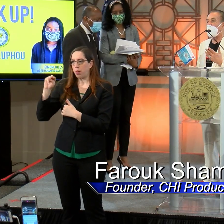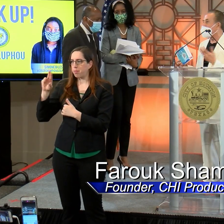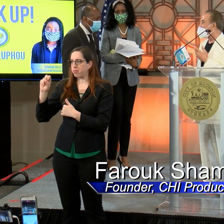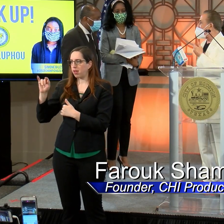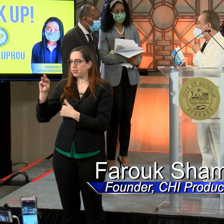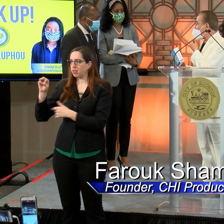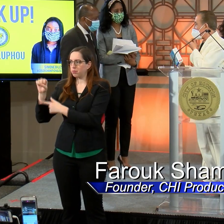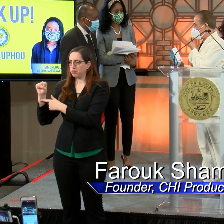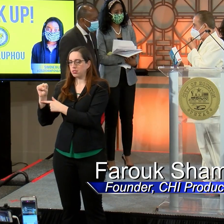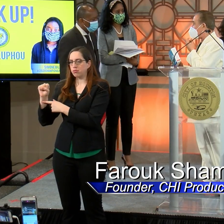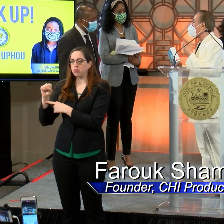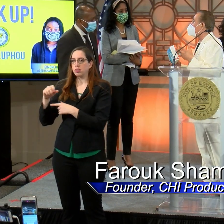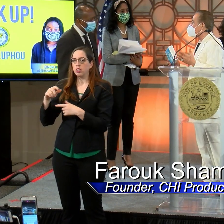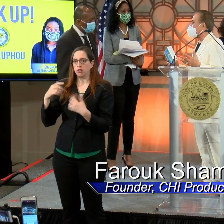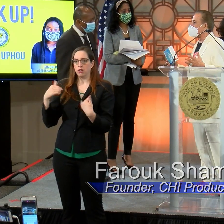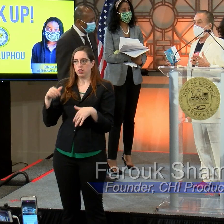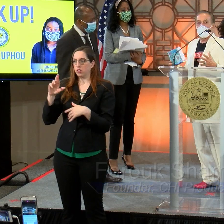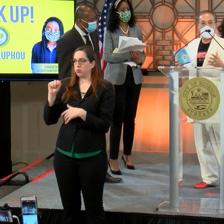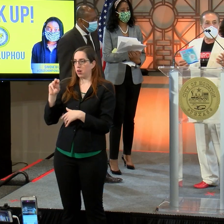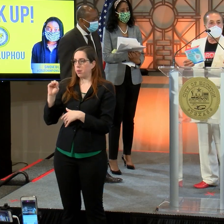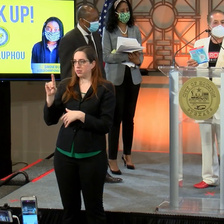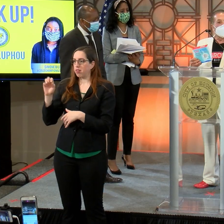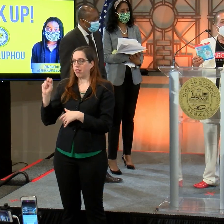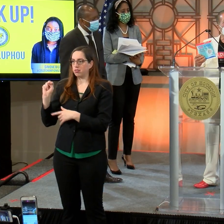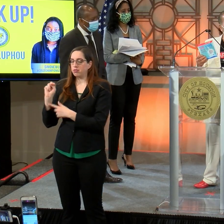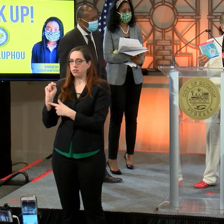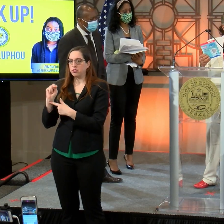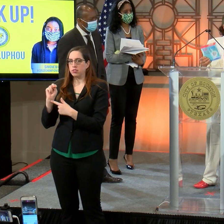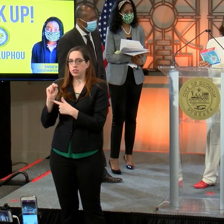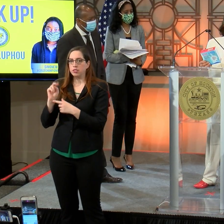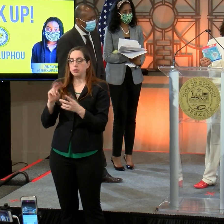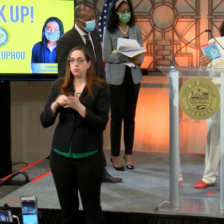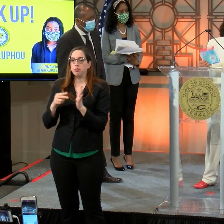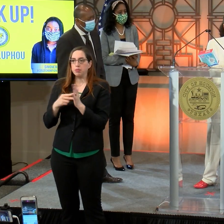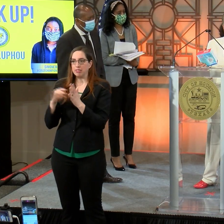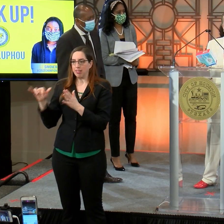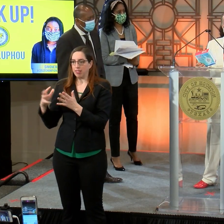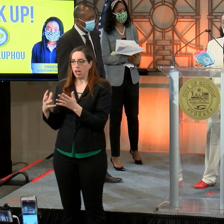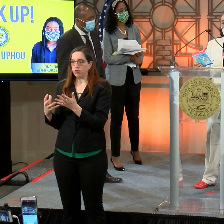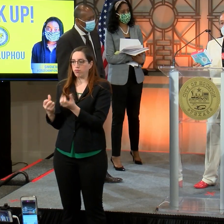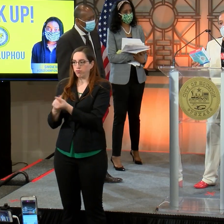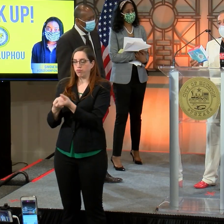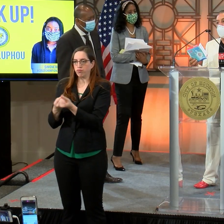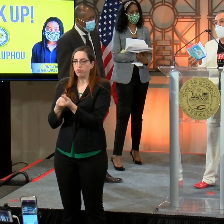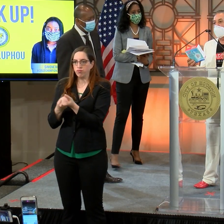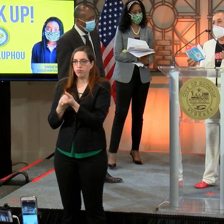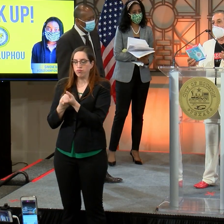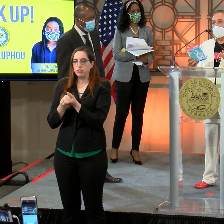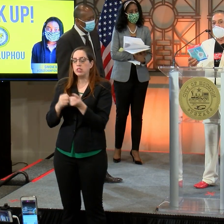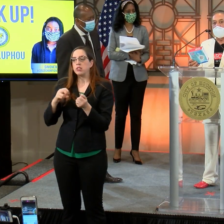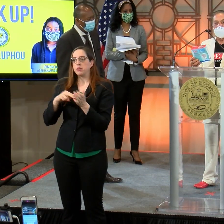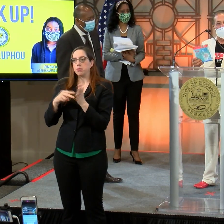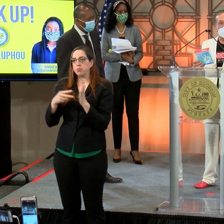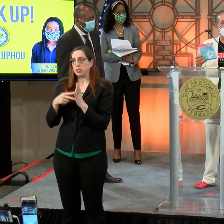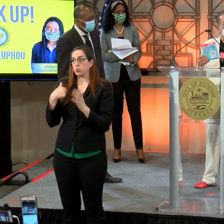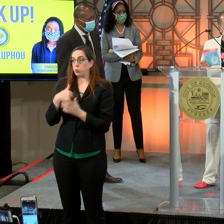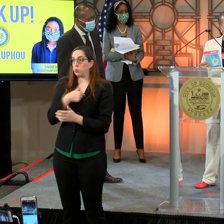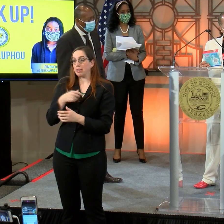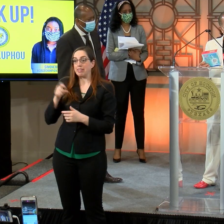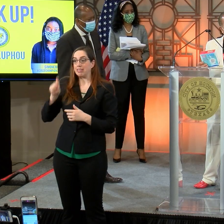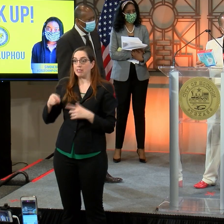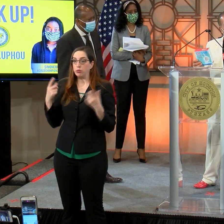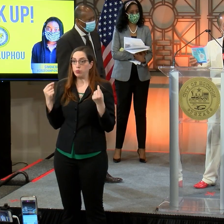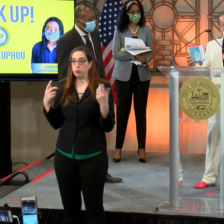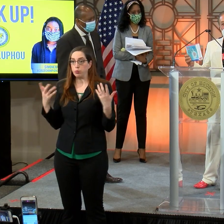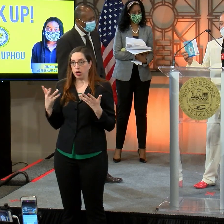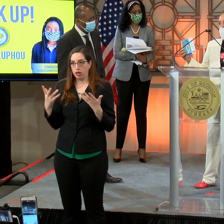it's Ramadan for Muslim is contributing to the poor. So what we really need to